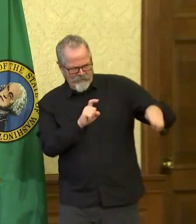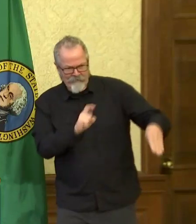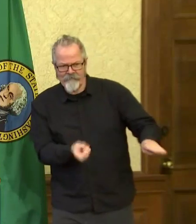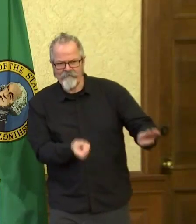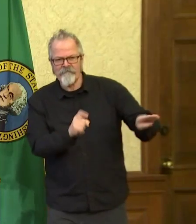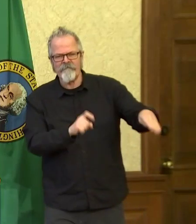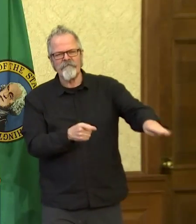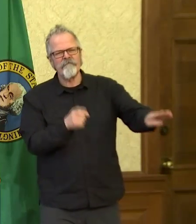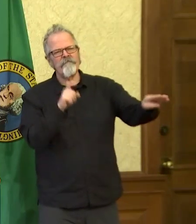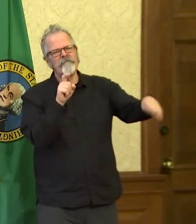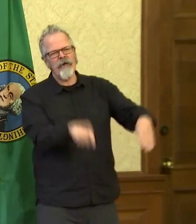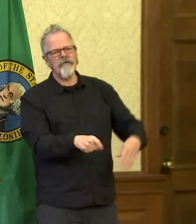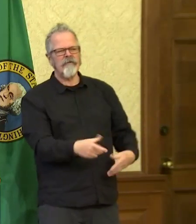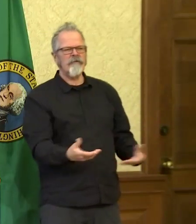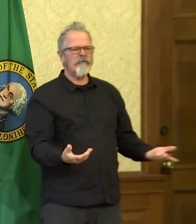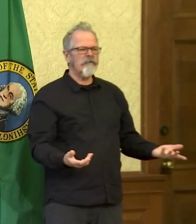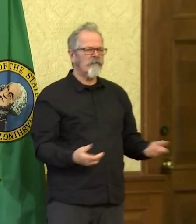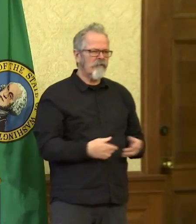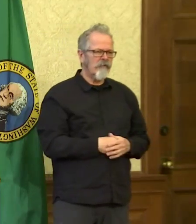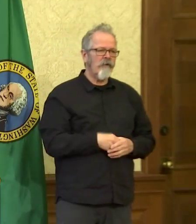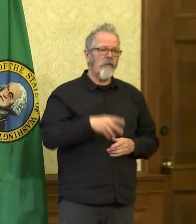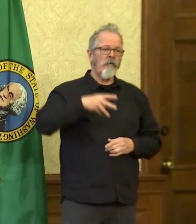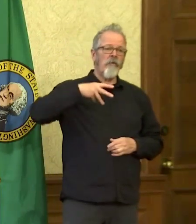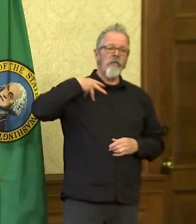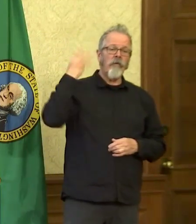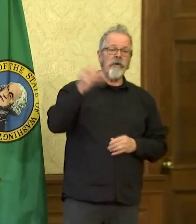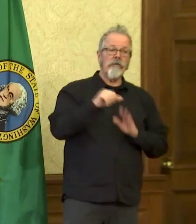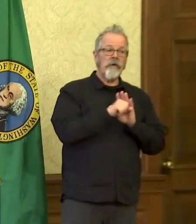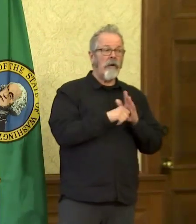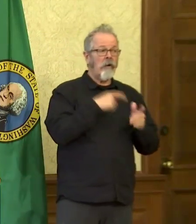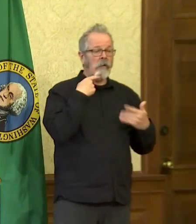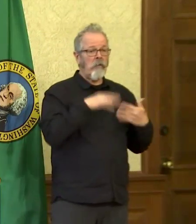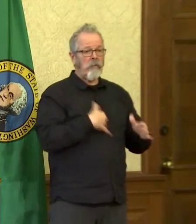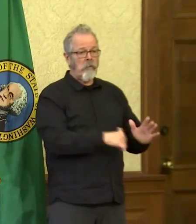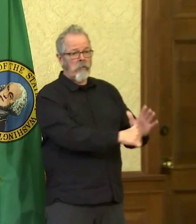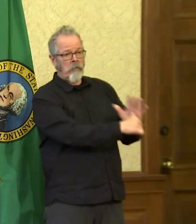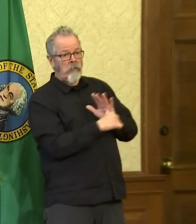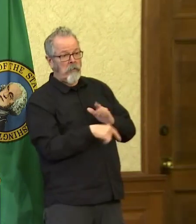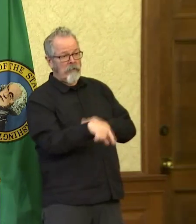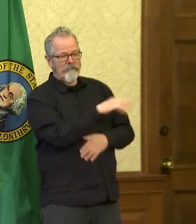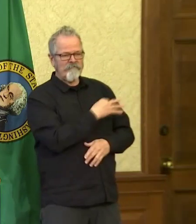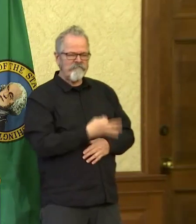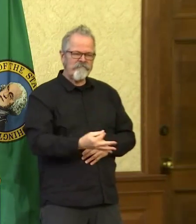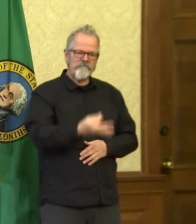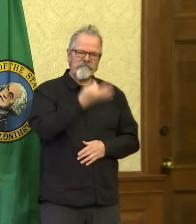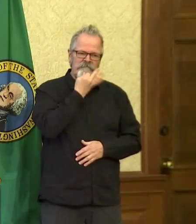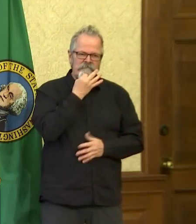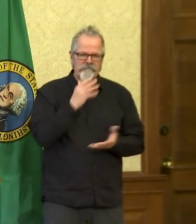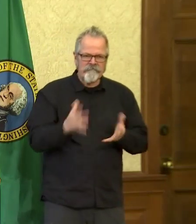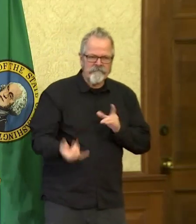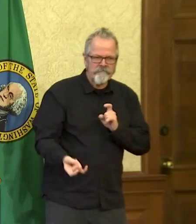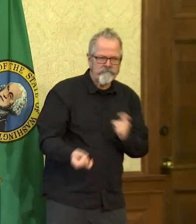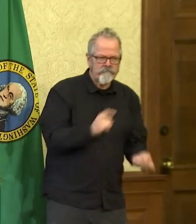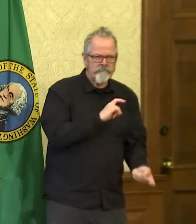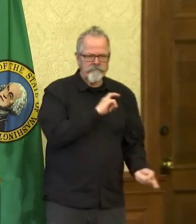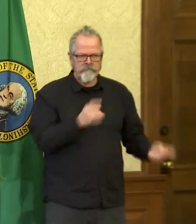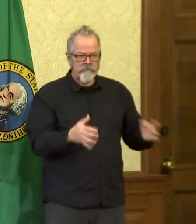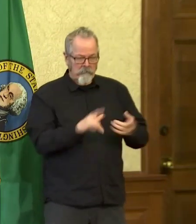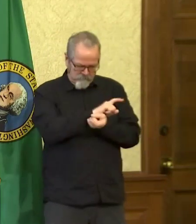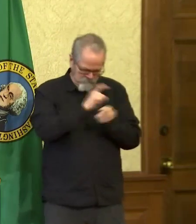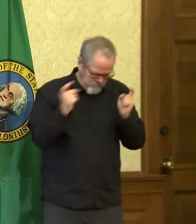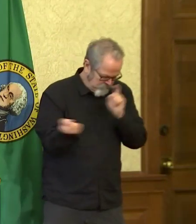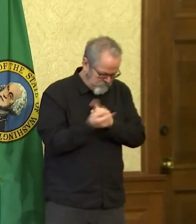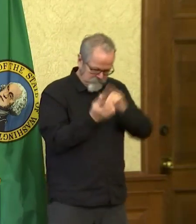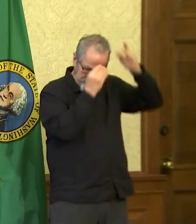things, and we've had a lot of diligence. We've had enormous compliance with this. I've been so pleased that